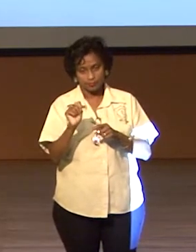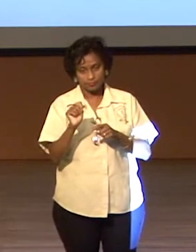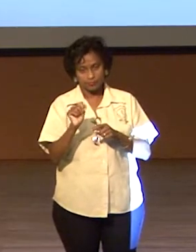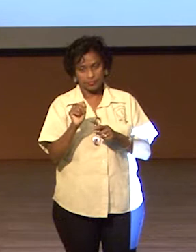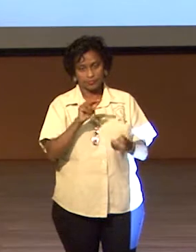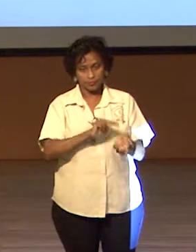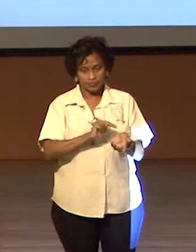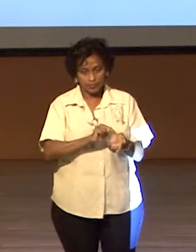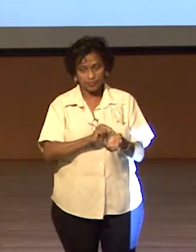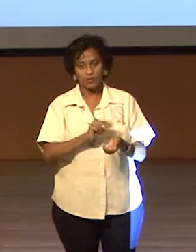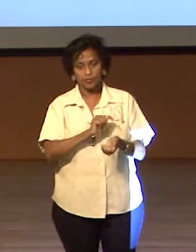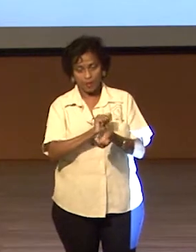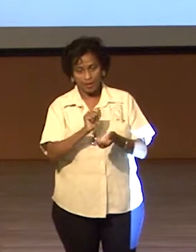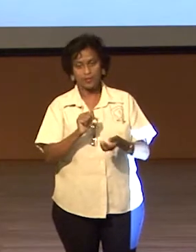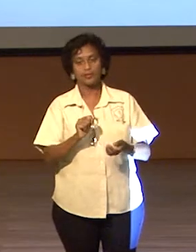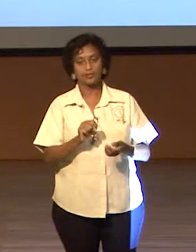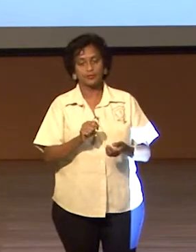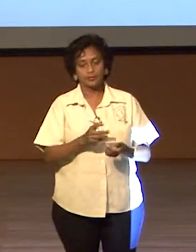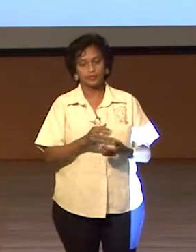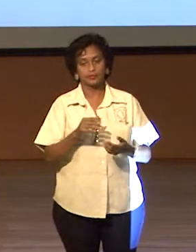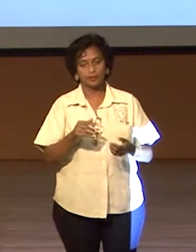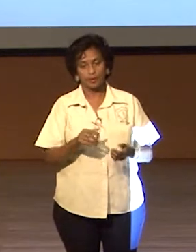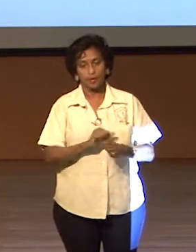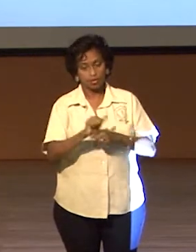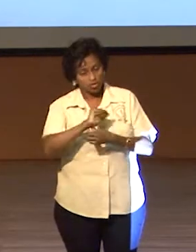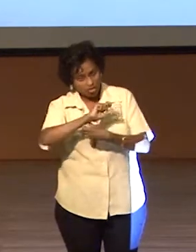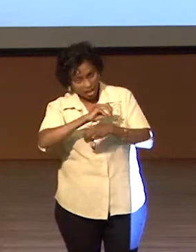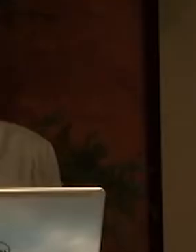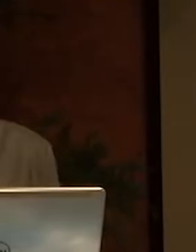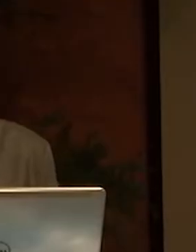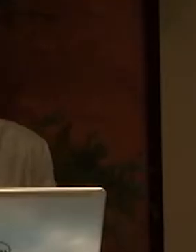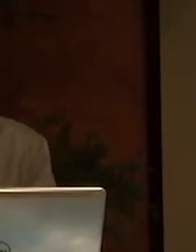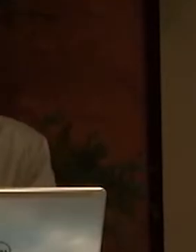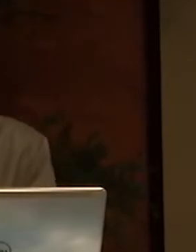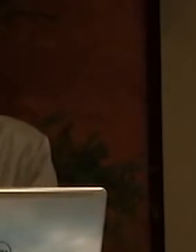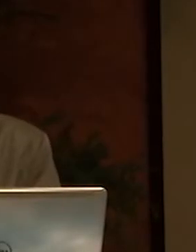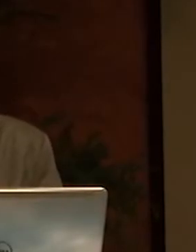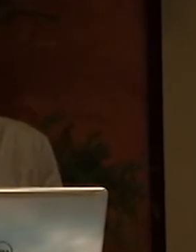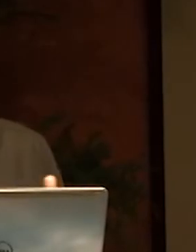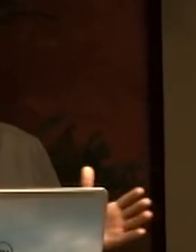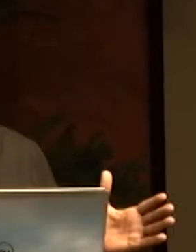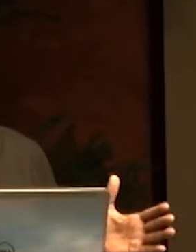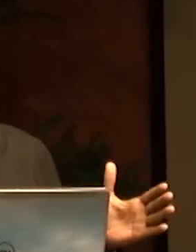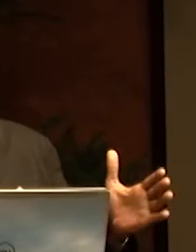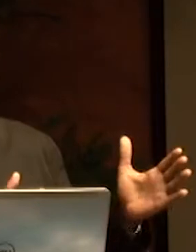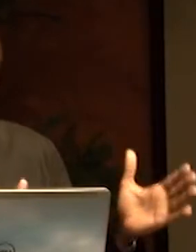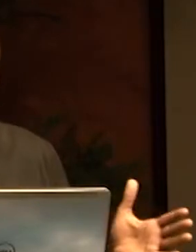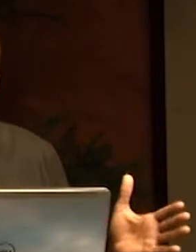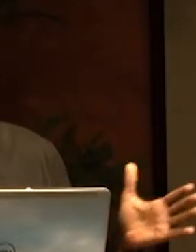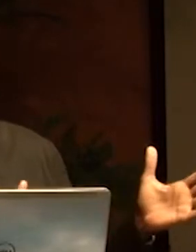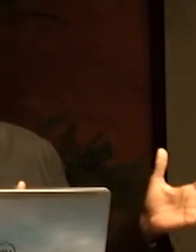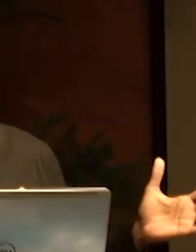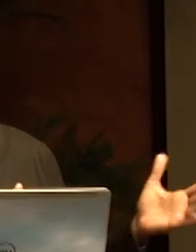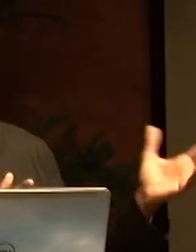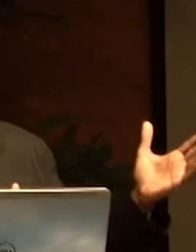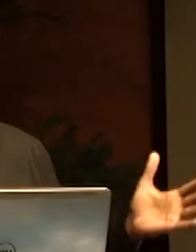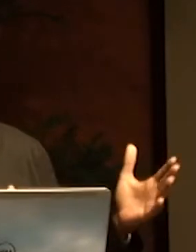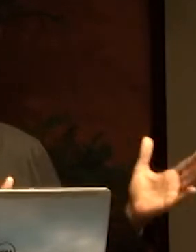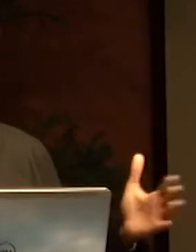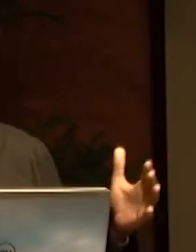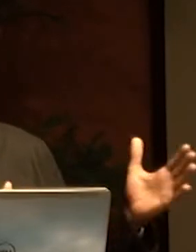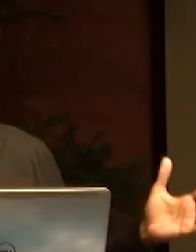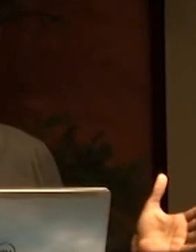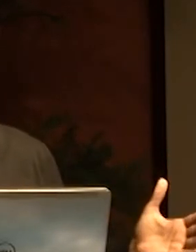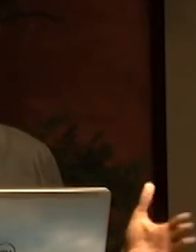had an episode or however you want to describe it, you can shift to being healthy